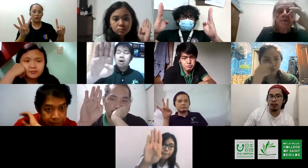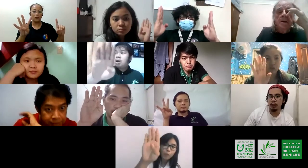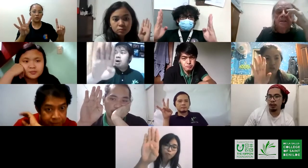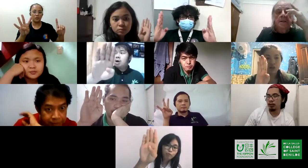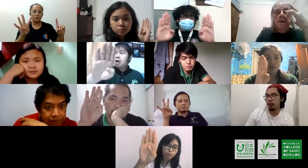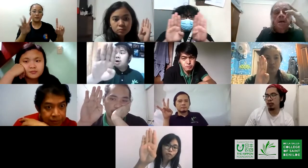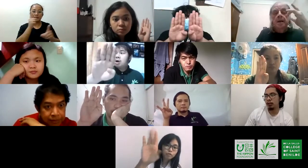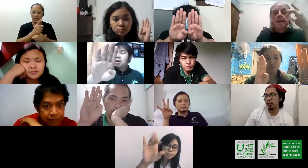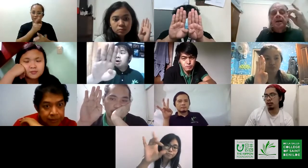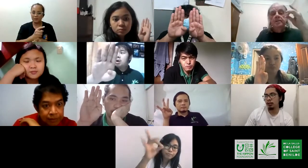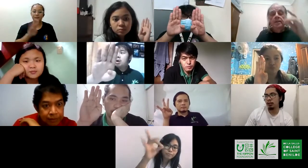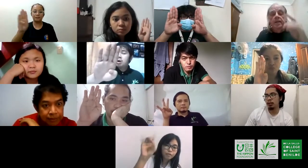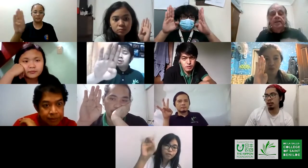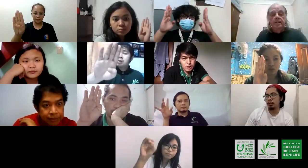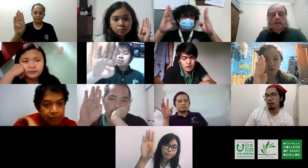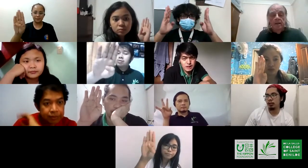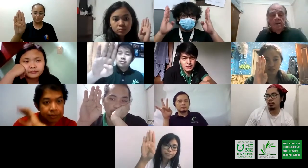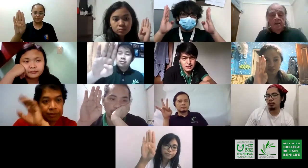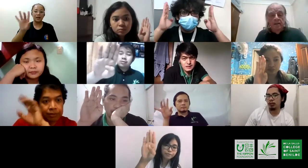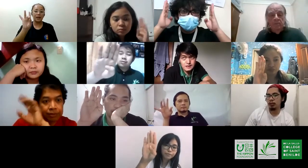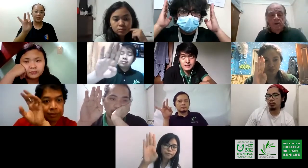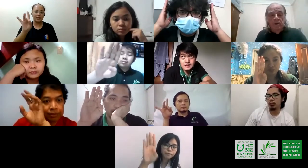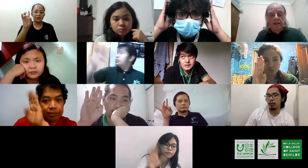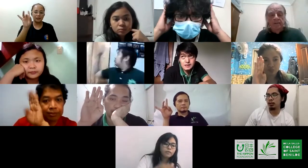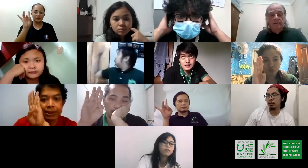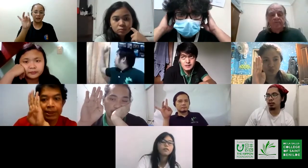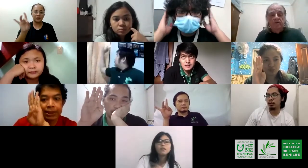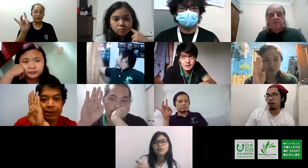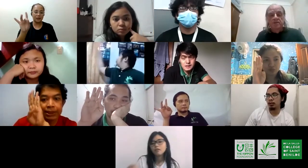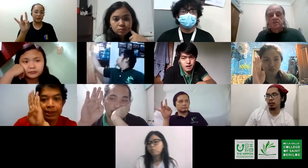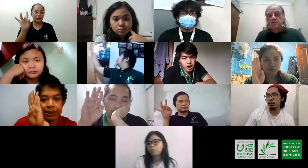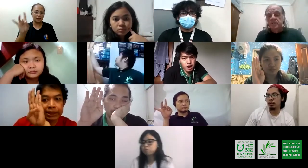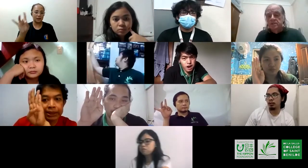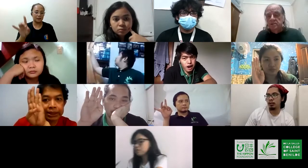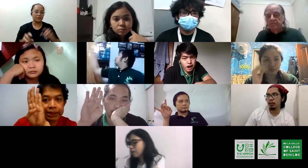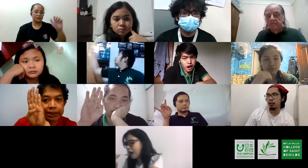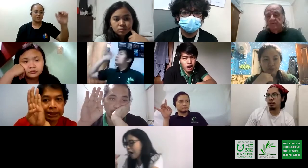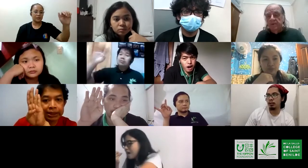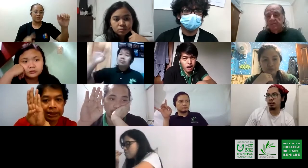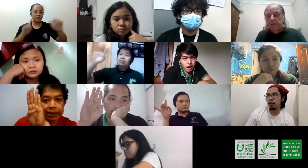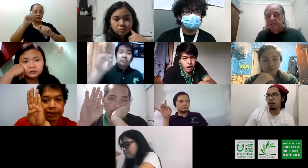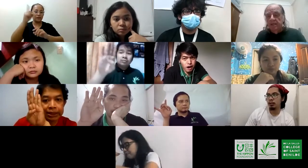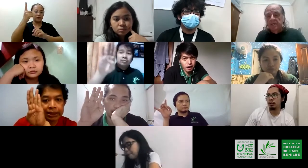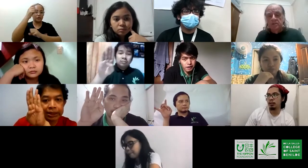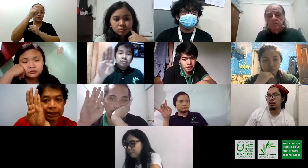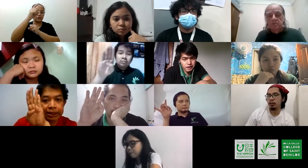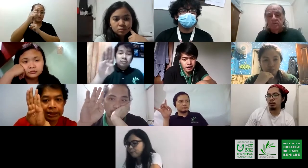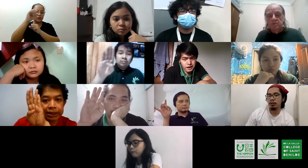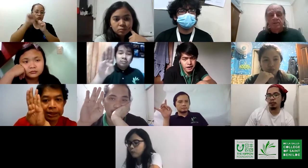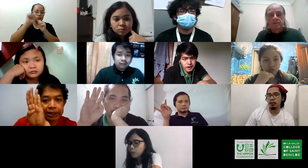correct, 1880. Number eight, the first Association of Deaf People in Asia was established